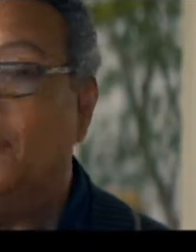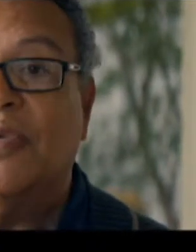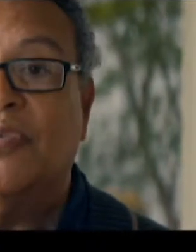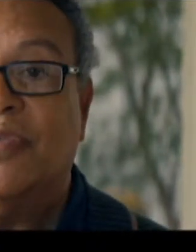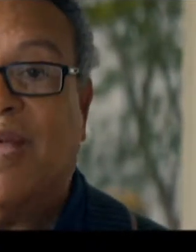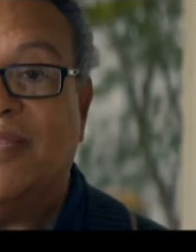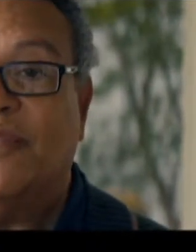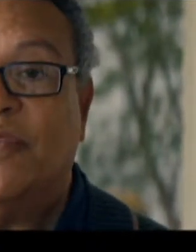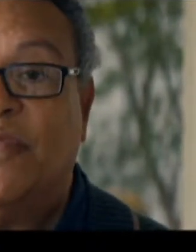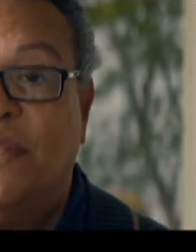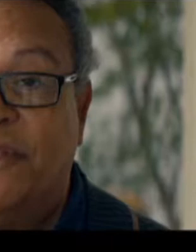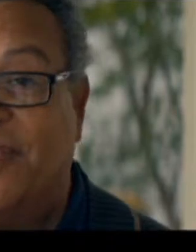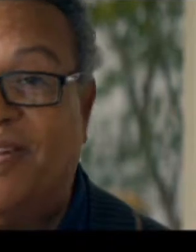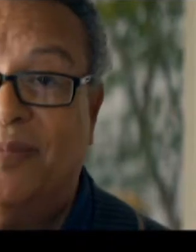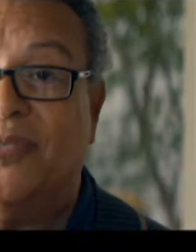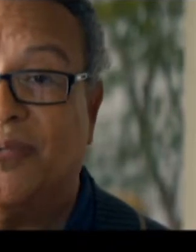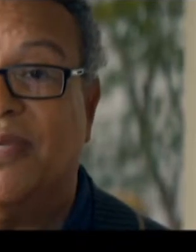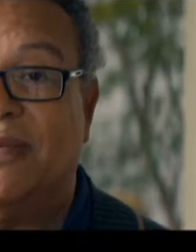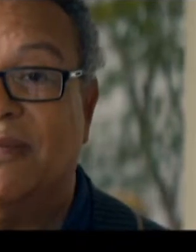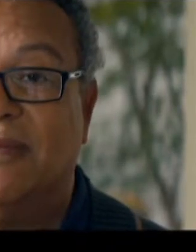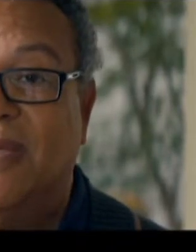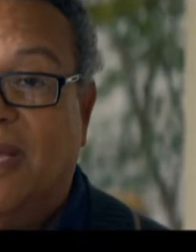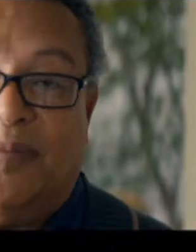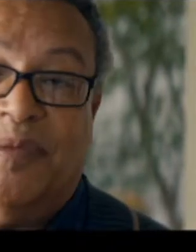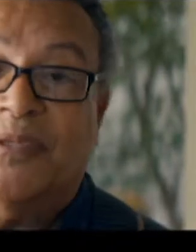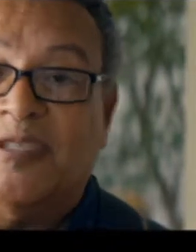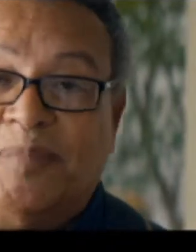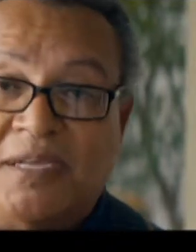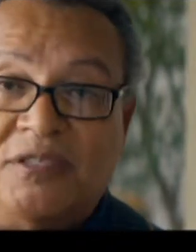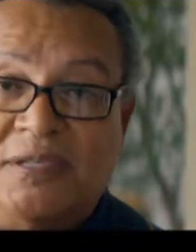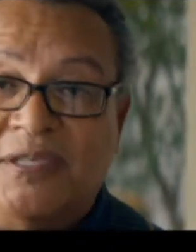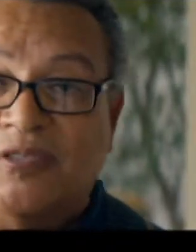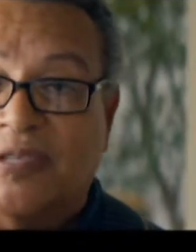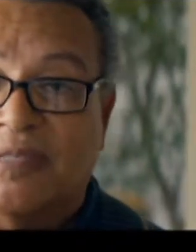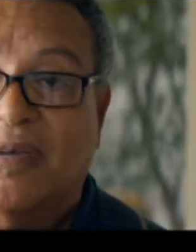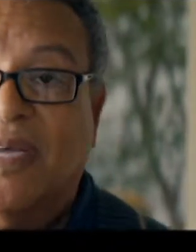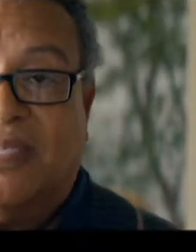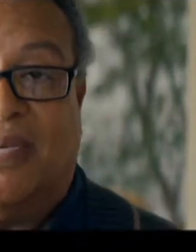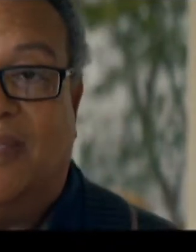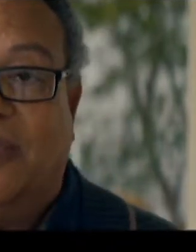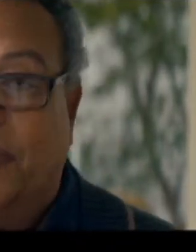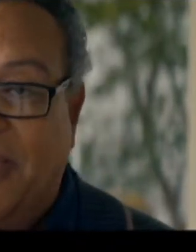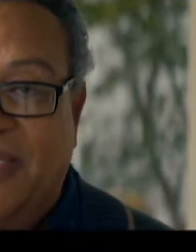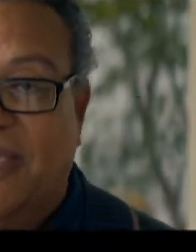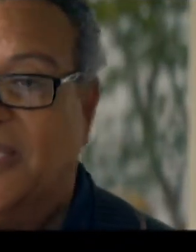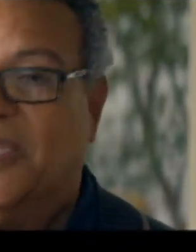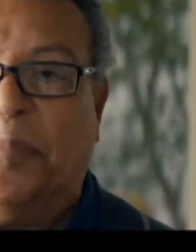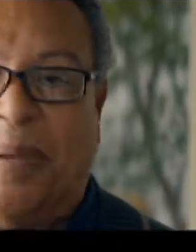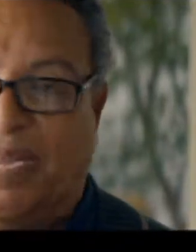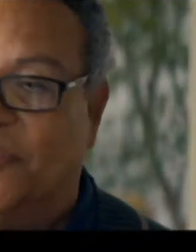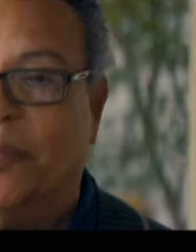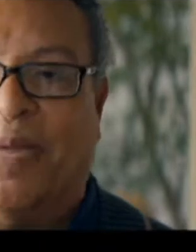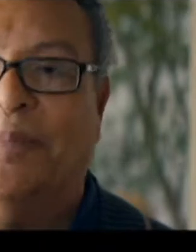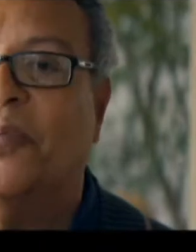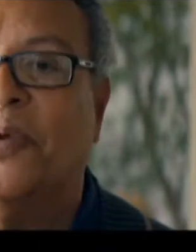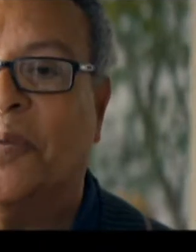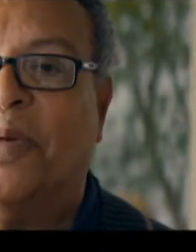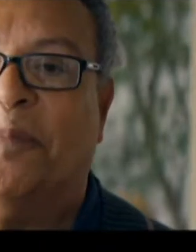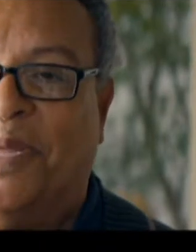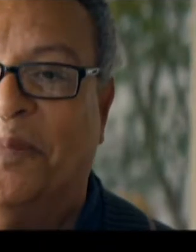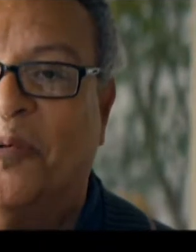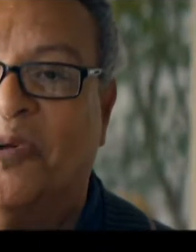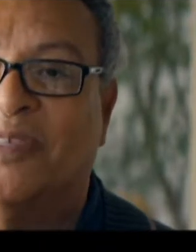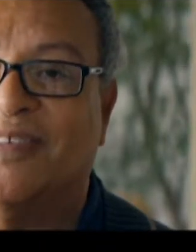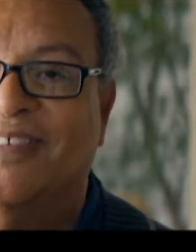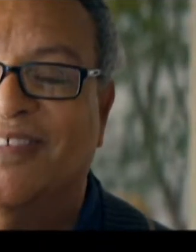could help me run to the doctor for the fifth time this week. Help me with the specialist and the second opinions and the painful paperwork